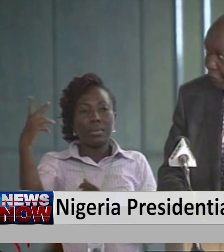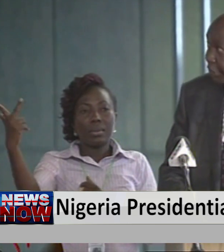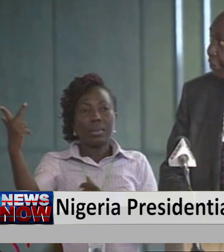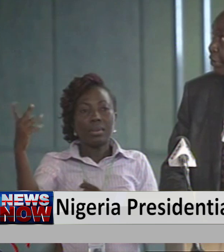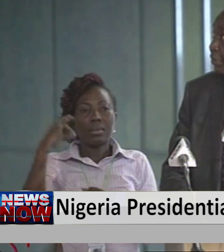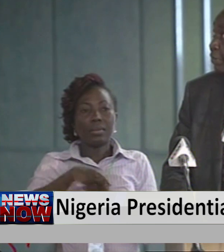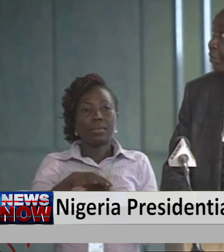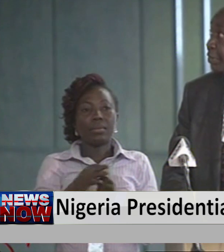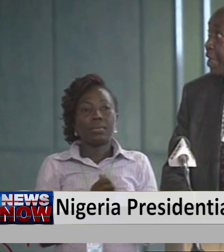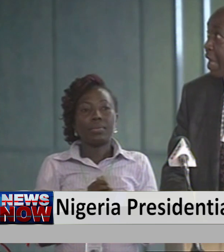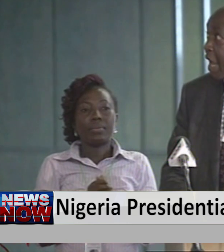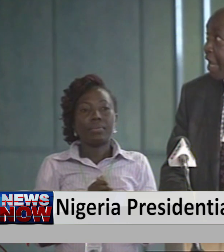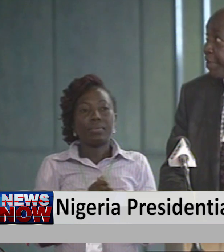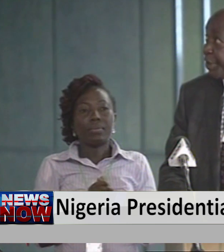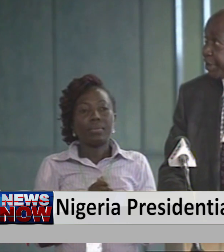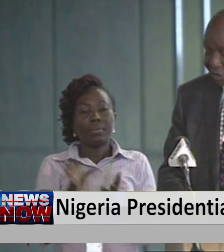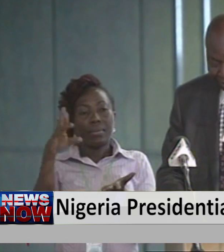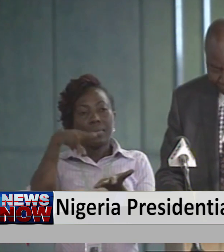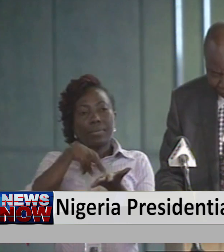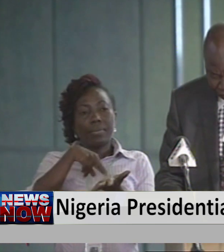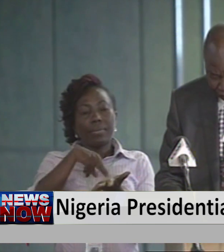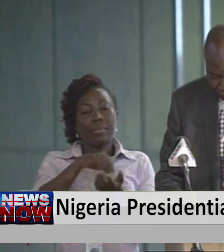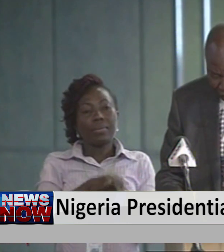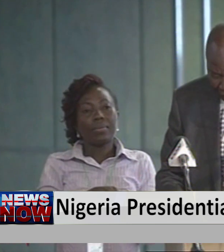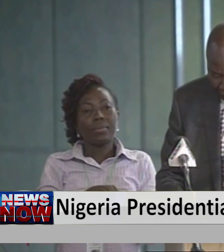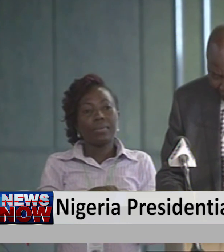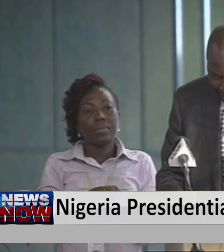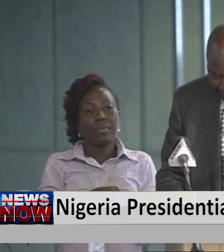553,003 votes. I repeat,